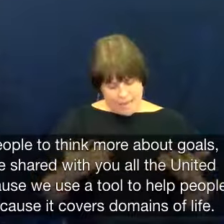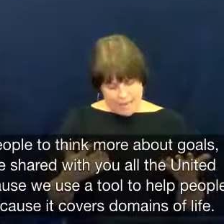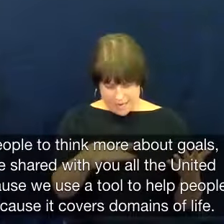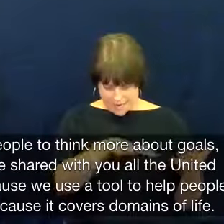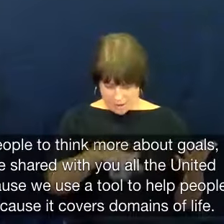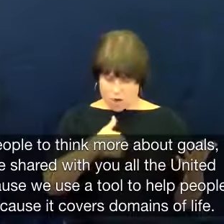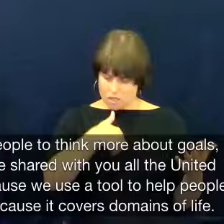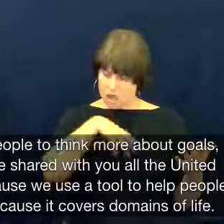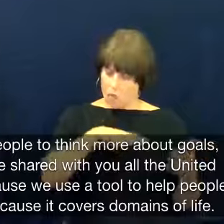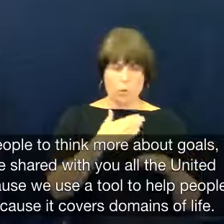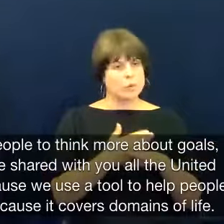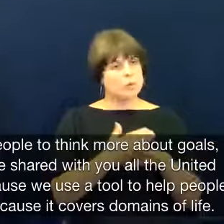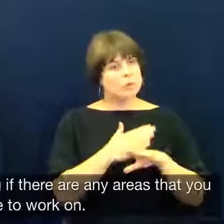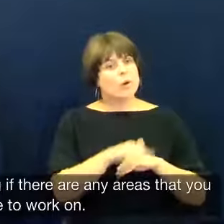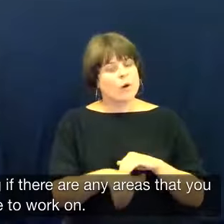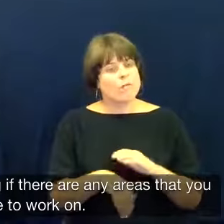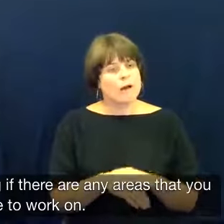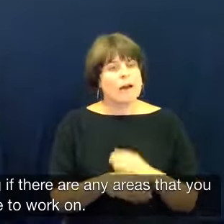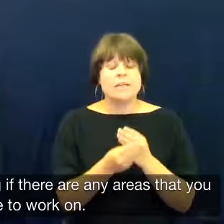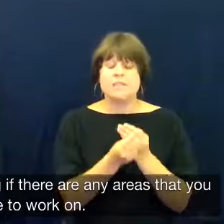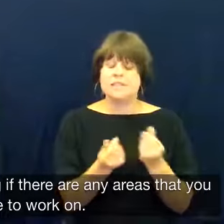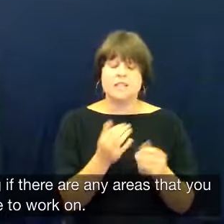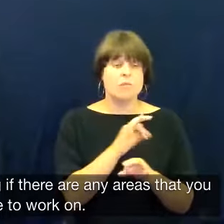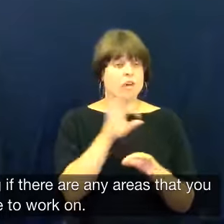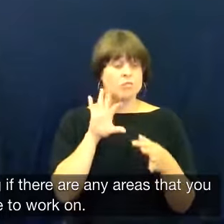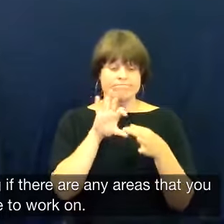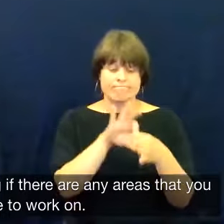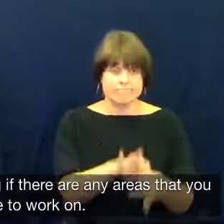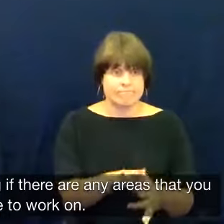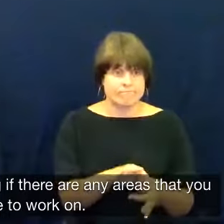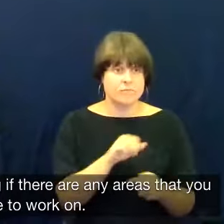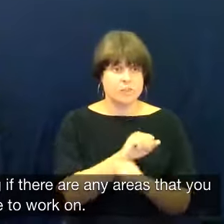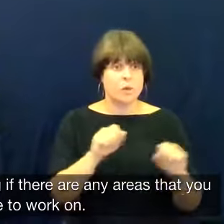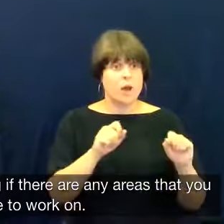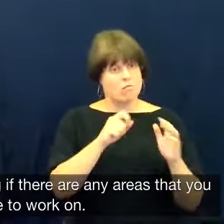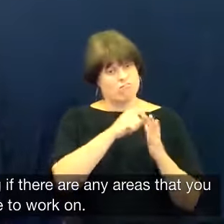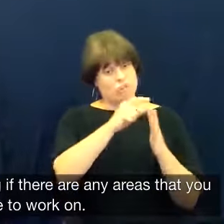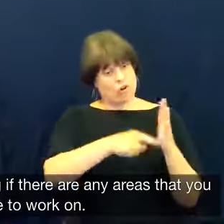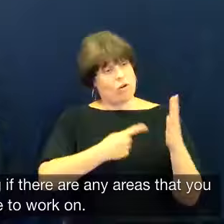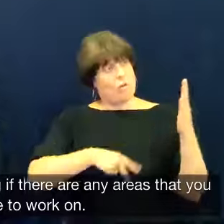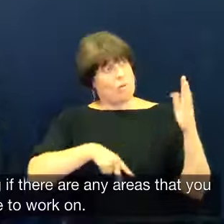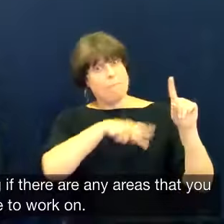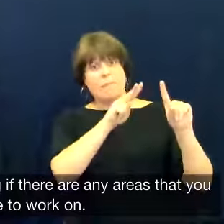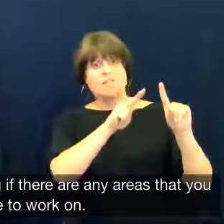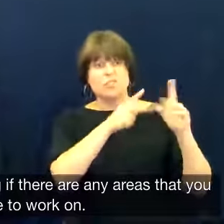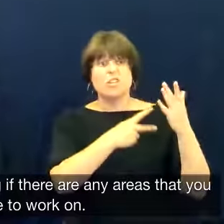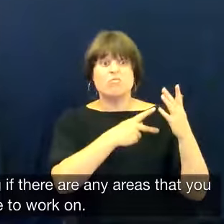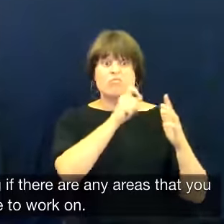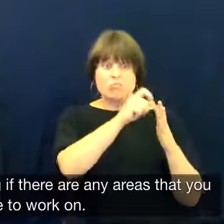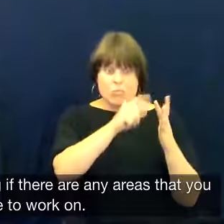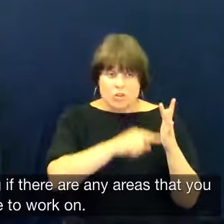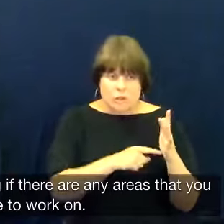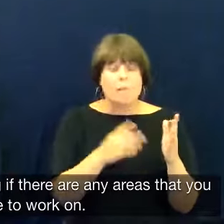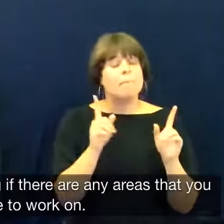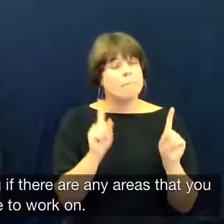on. Some of them won't necessarily be relevant for mentoring, but it just might be worthwhile for you to identify